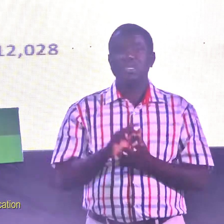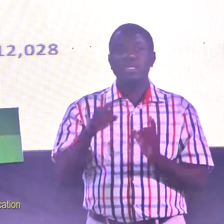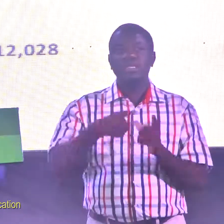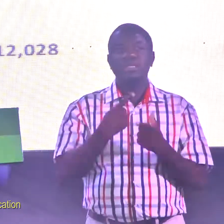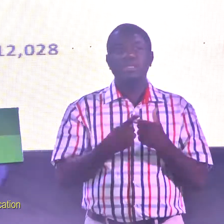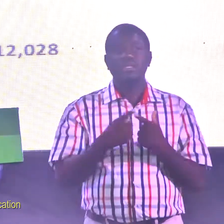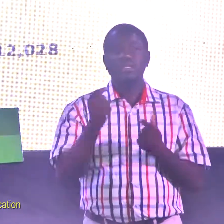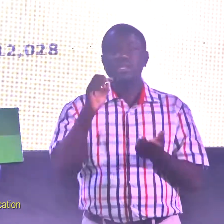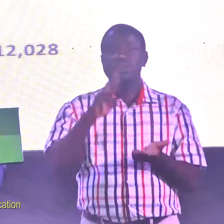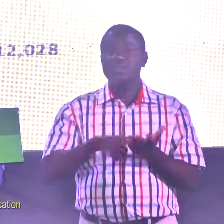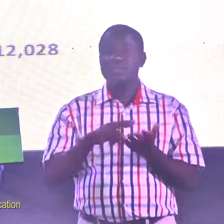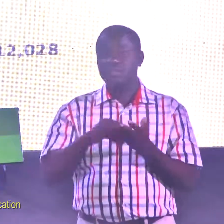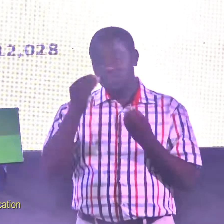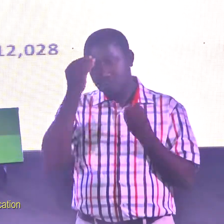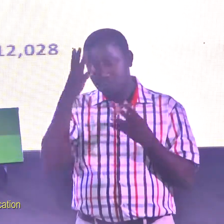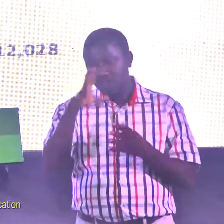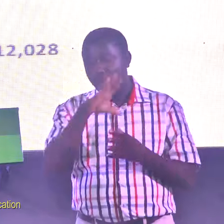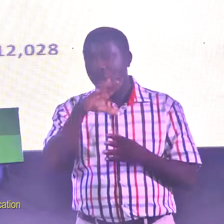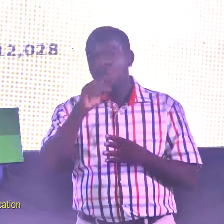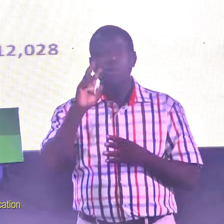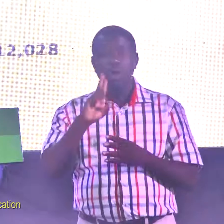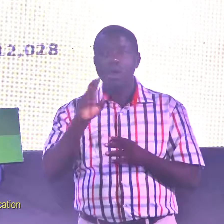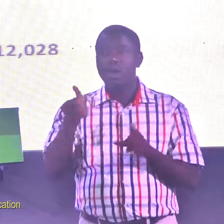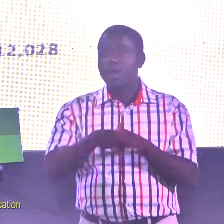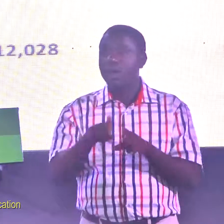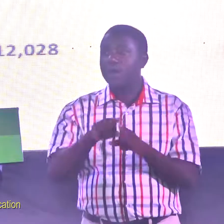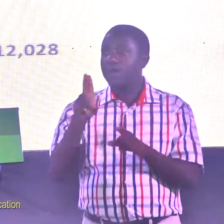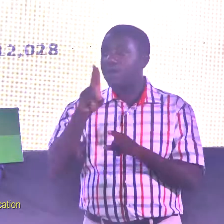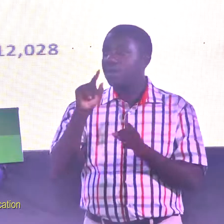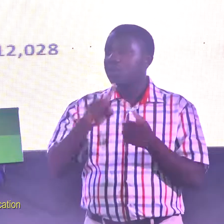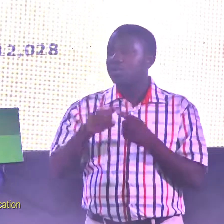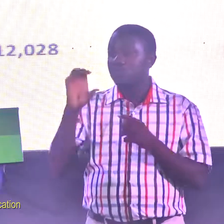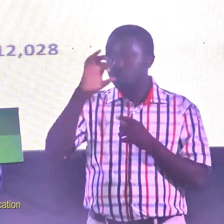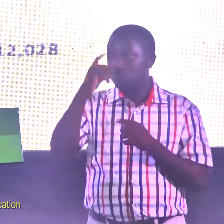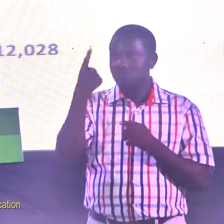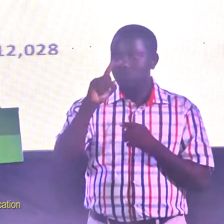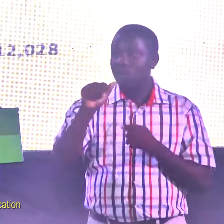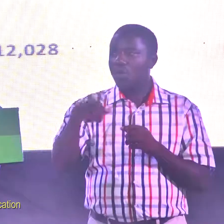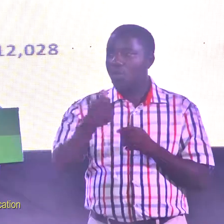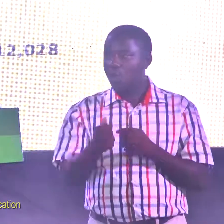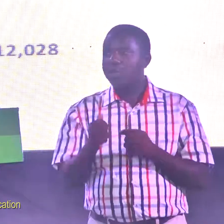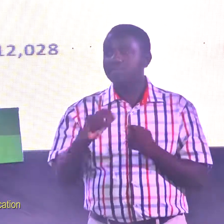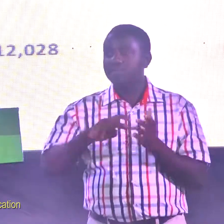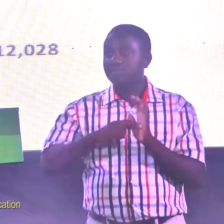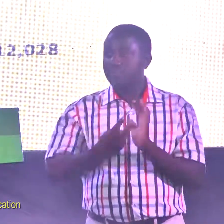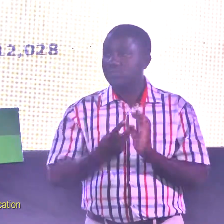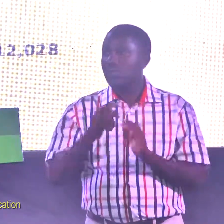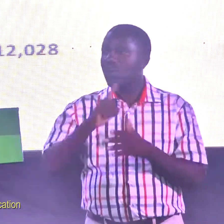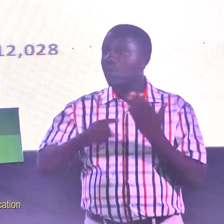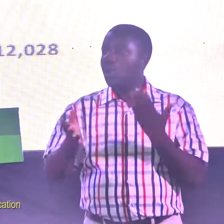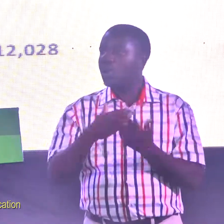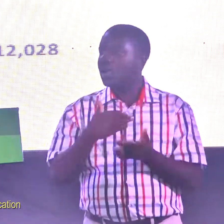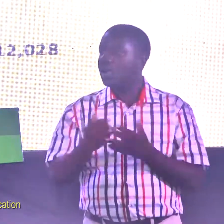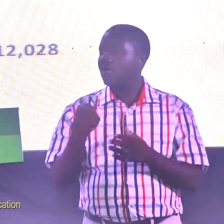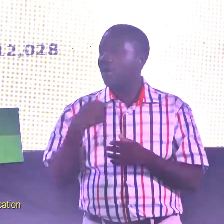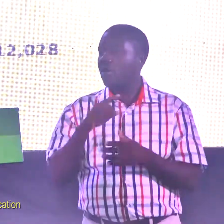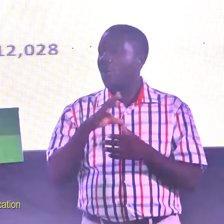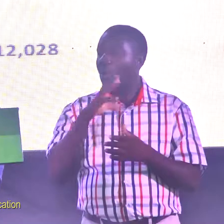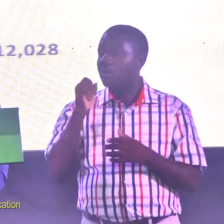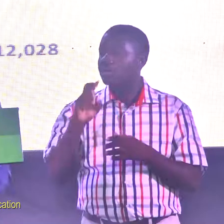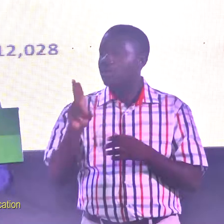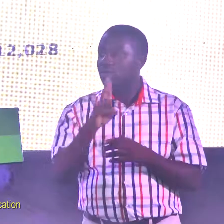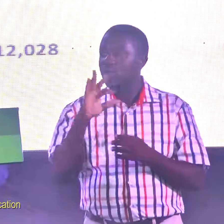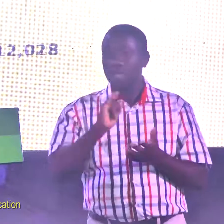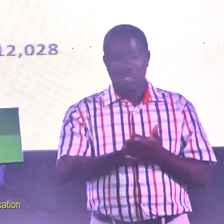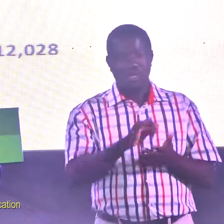Then the register details were also used to look for potential duplicates. Whatever method was used was